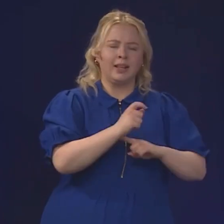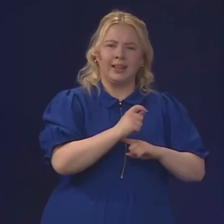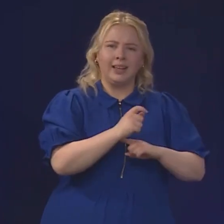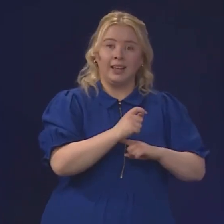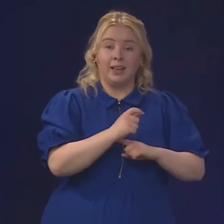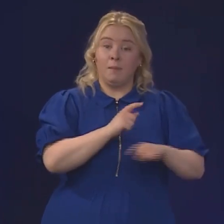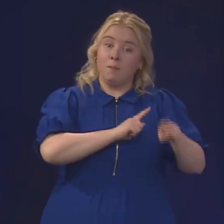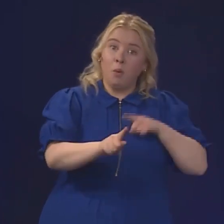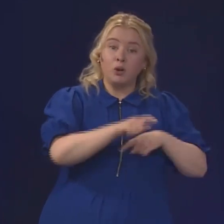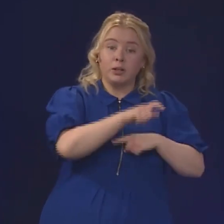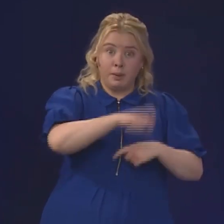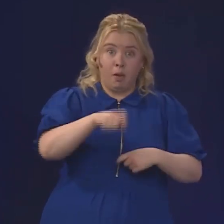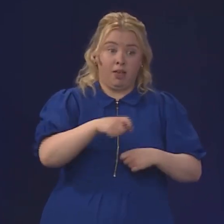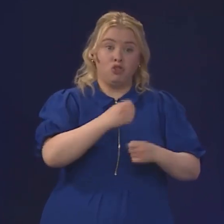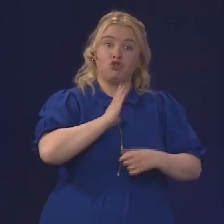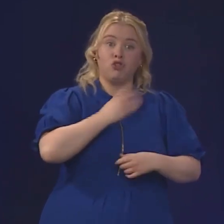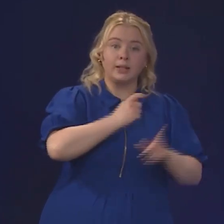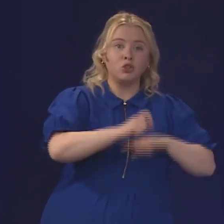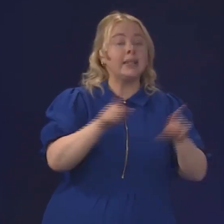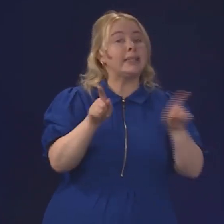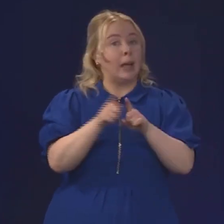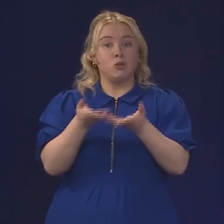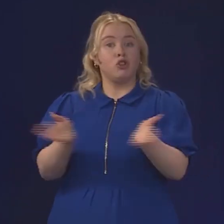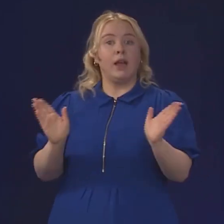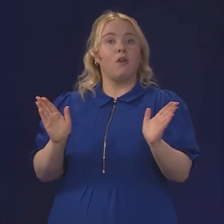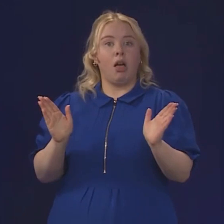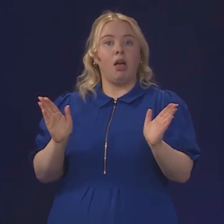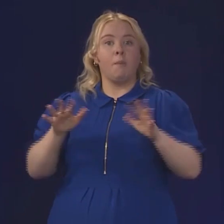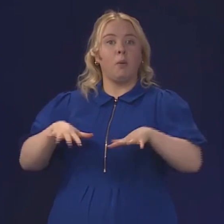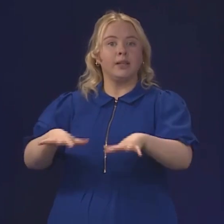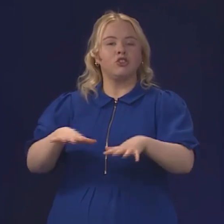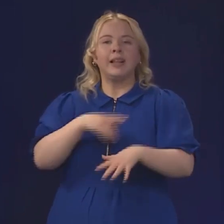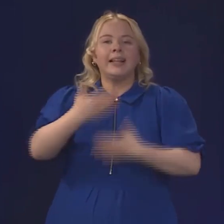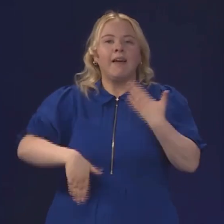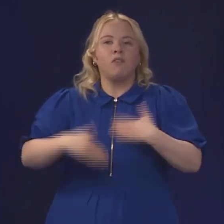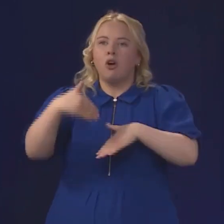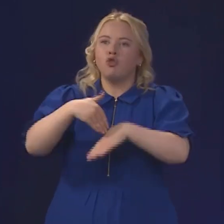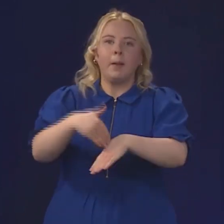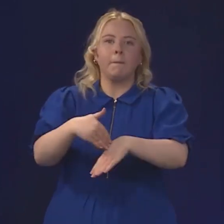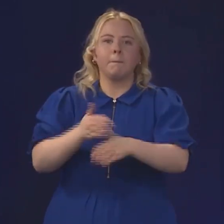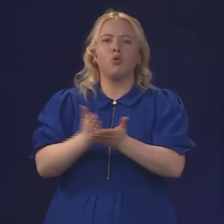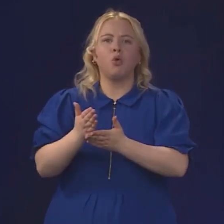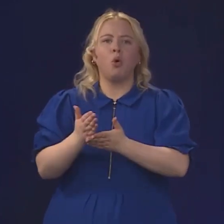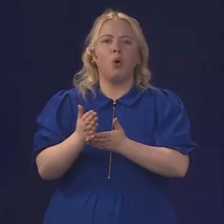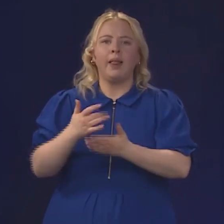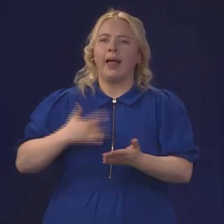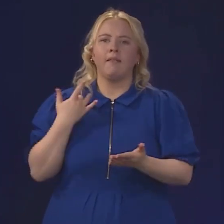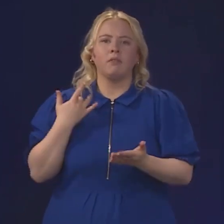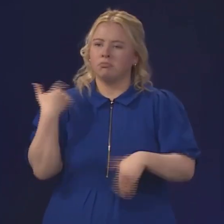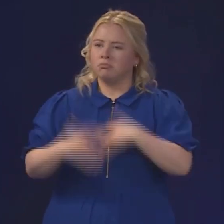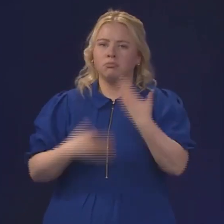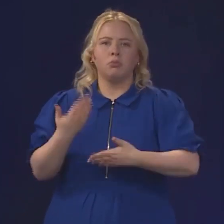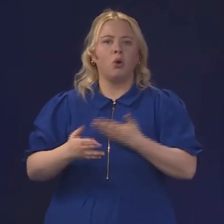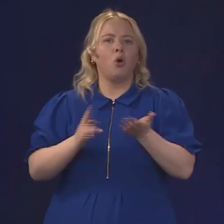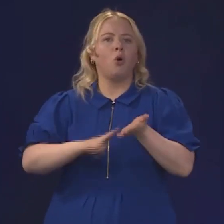trans community, as with the general population, never commit any crime. They simply want to live their lives with dignity and free of